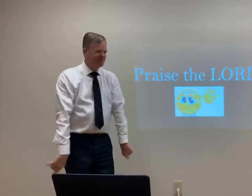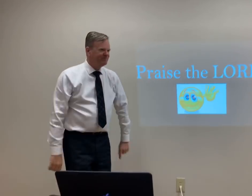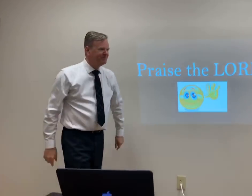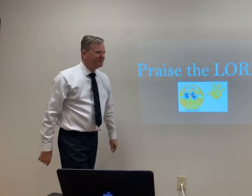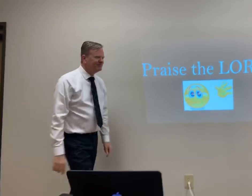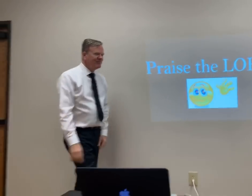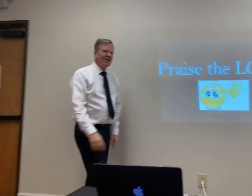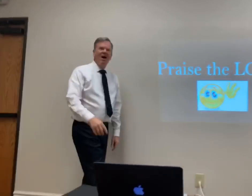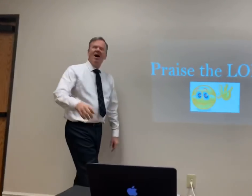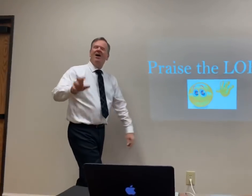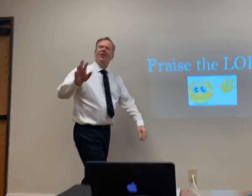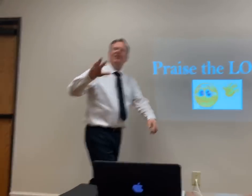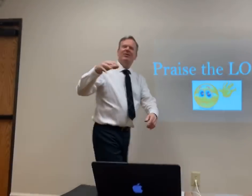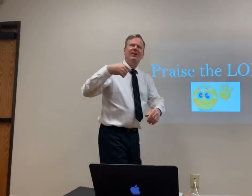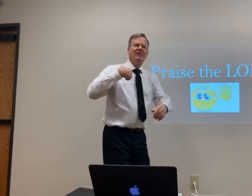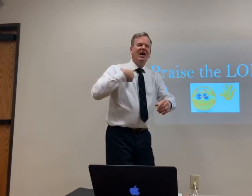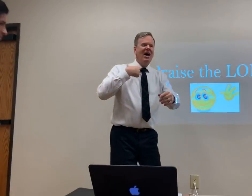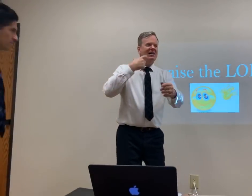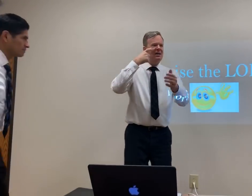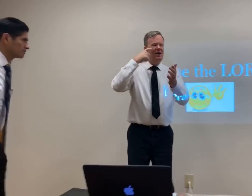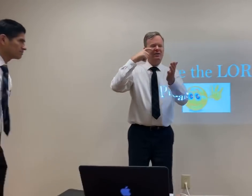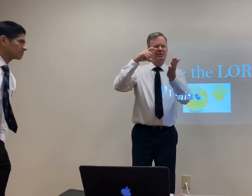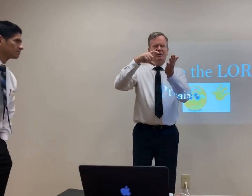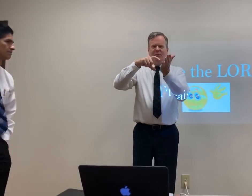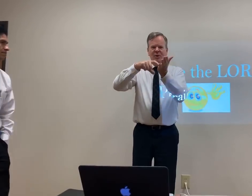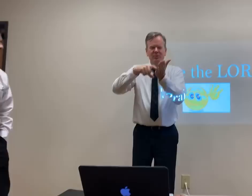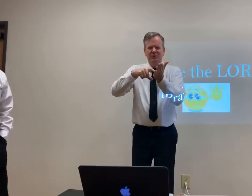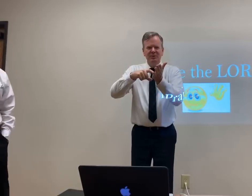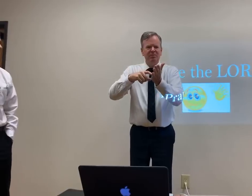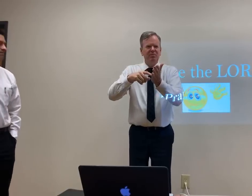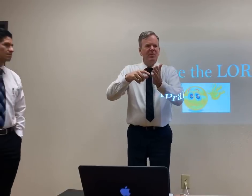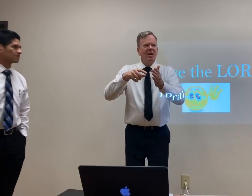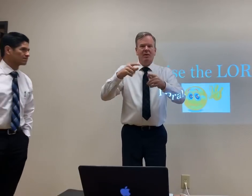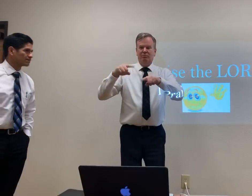I pray for a candle. I didn't notice.